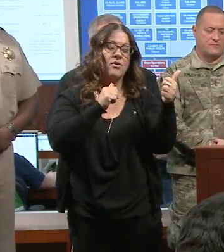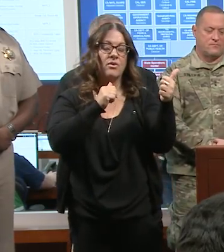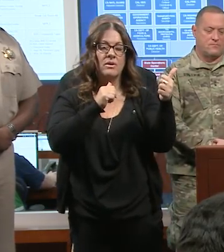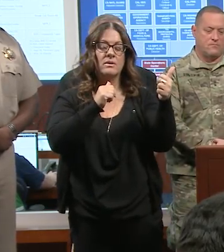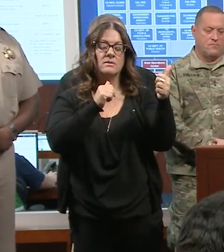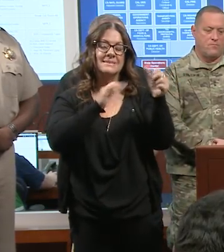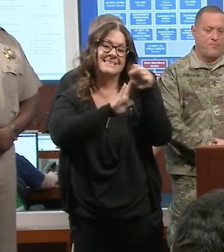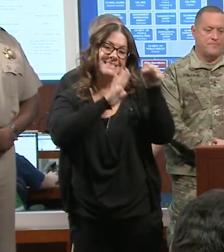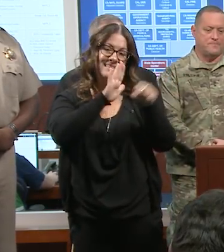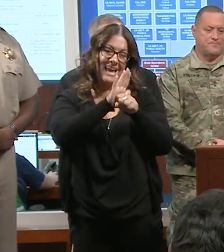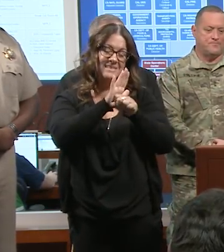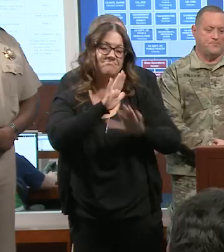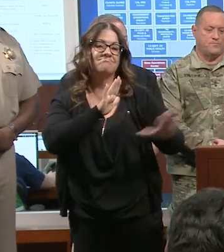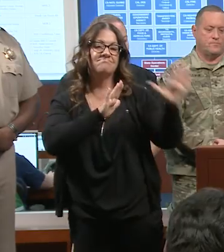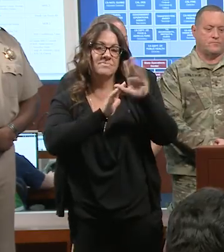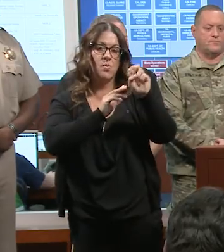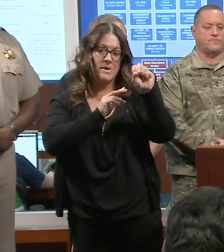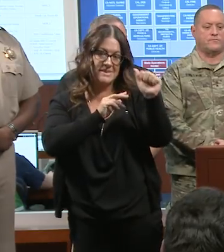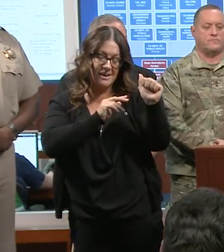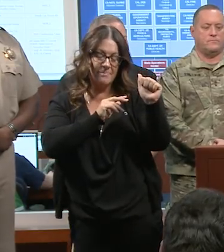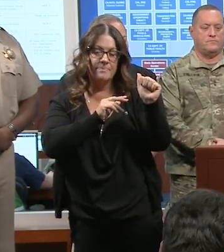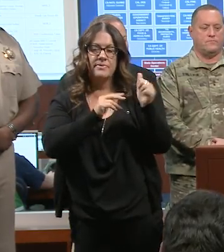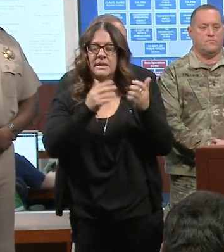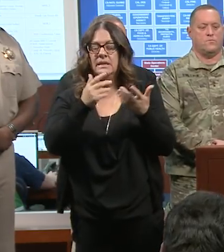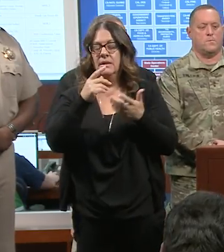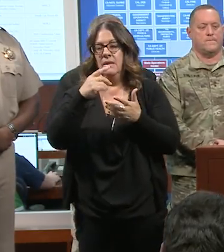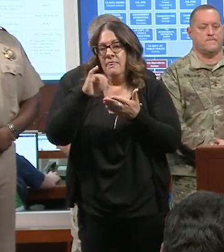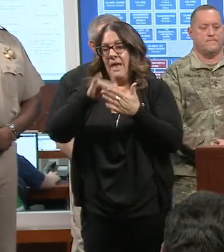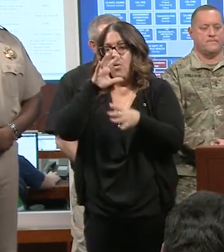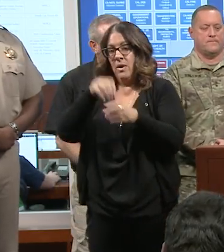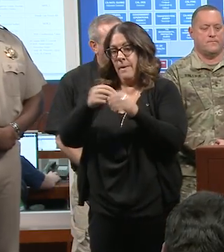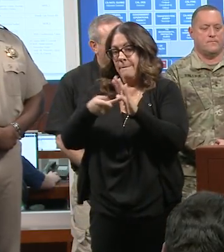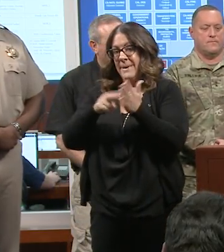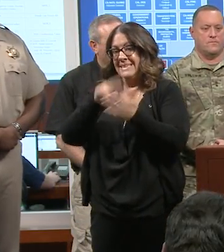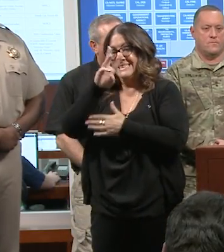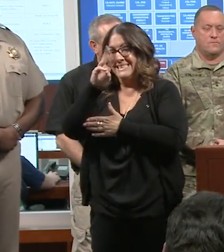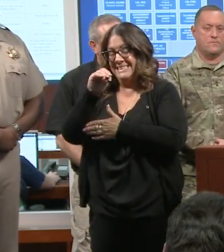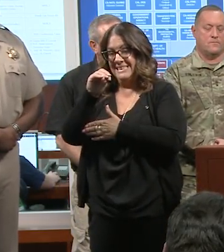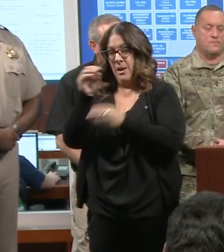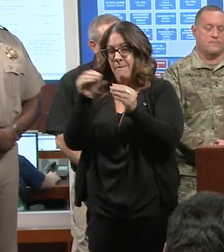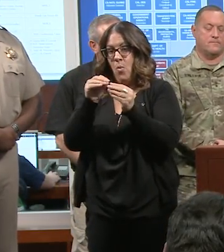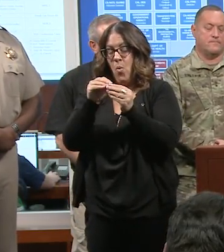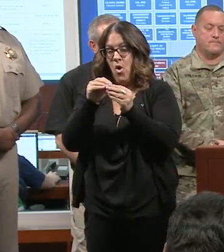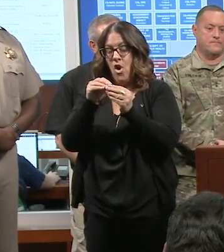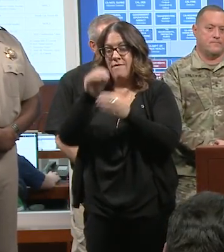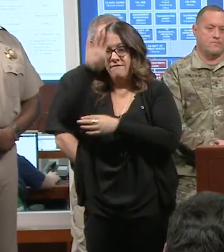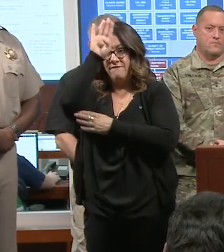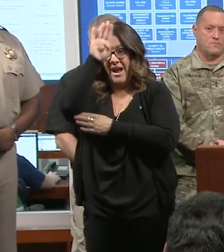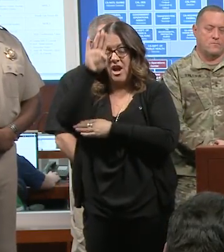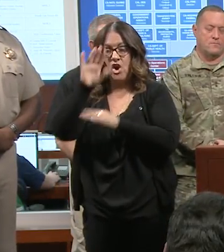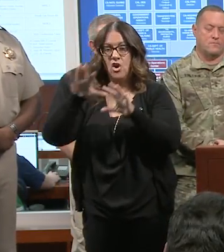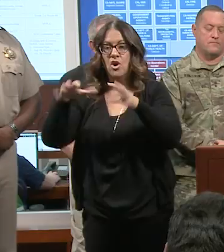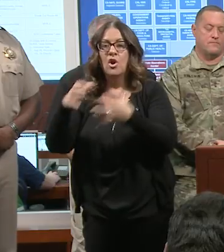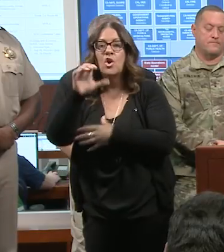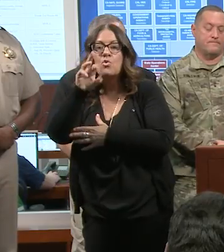country. That includes almost 60 additional firefighting hand crews, an